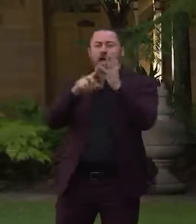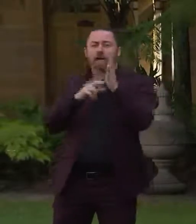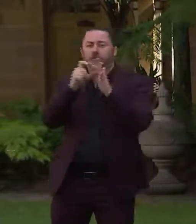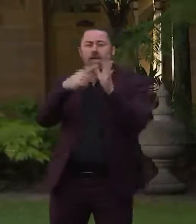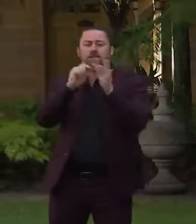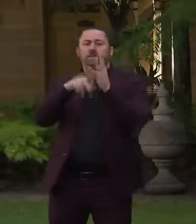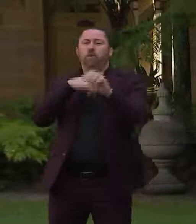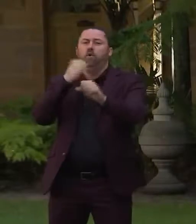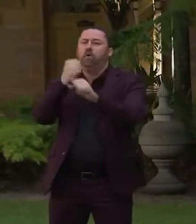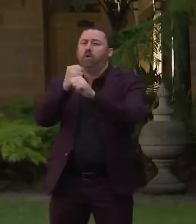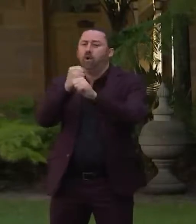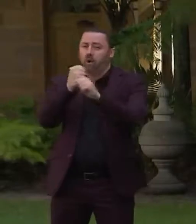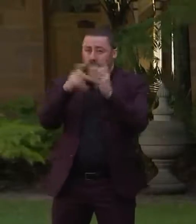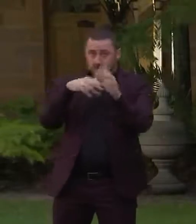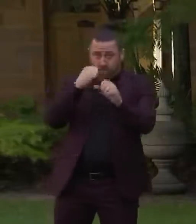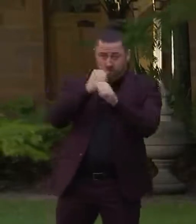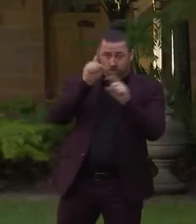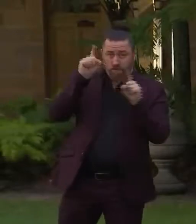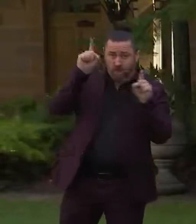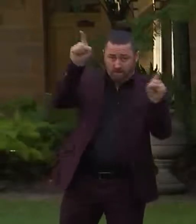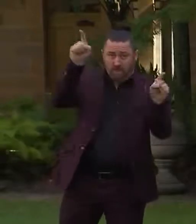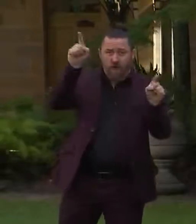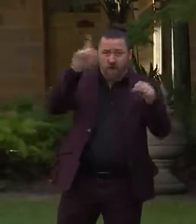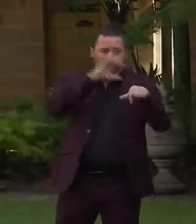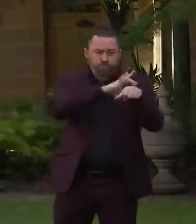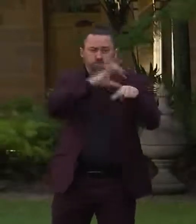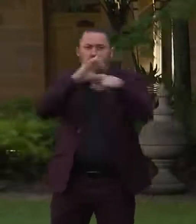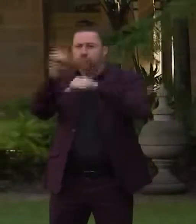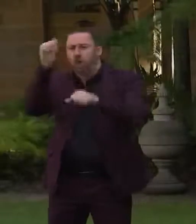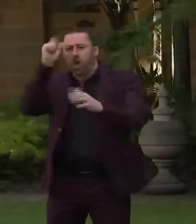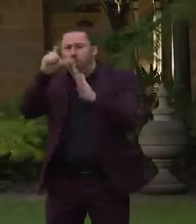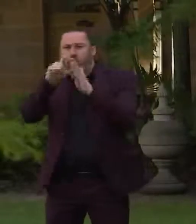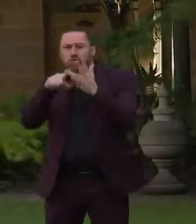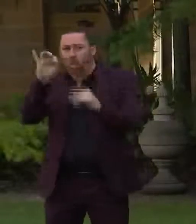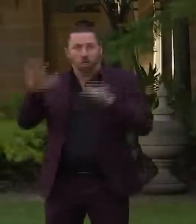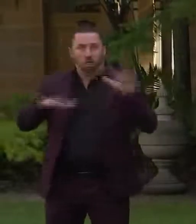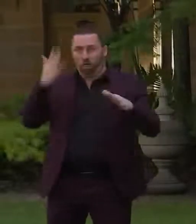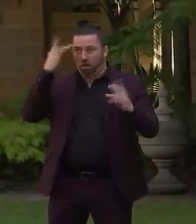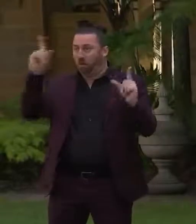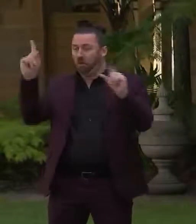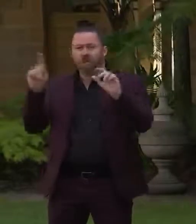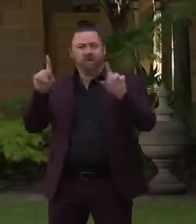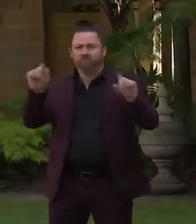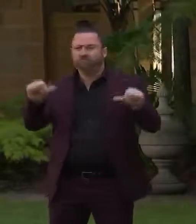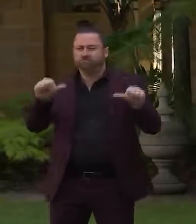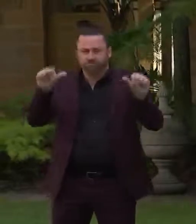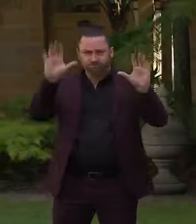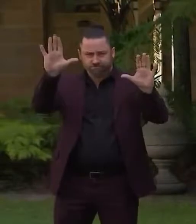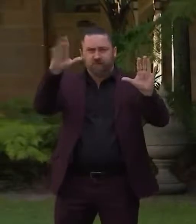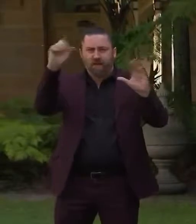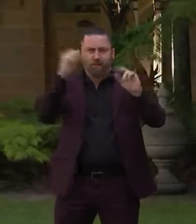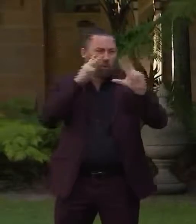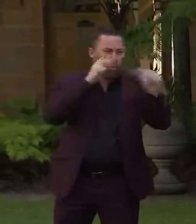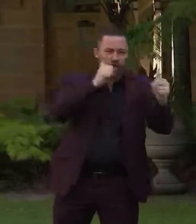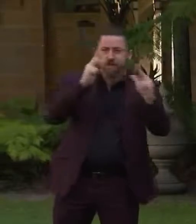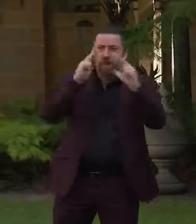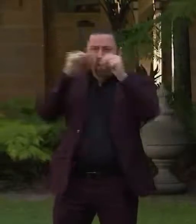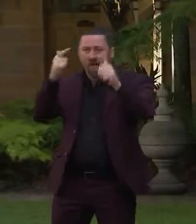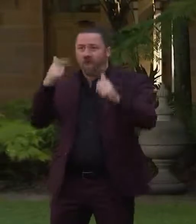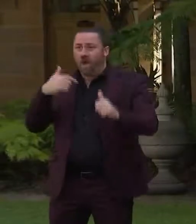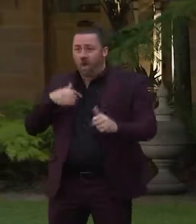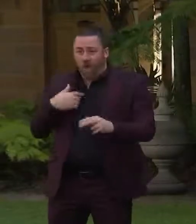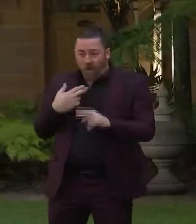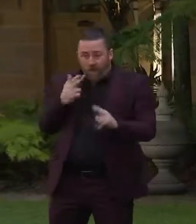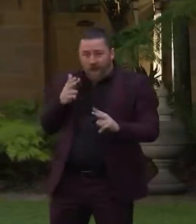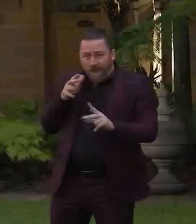Both of those hospitals have managed COVID positive cases before, and they are managing those too. And because we got them so quickly